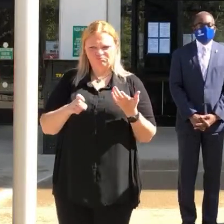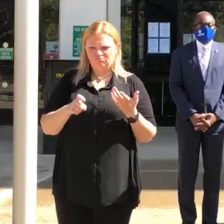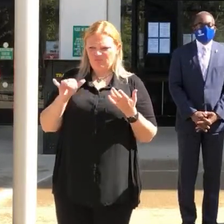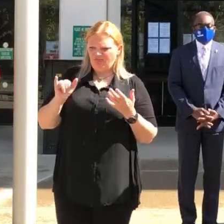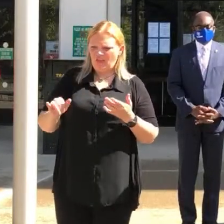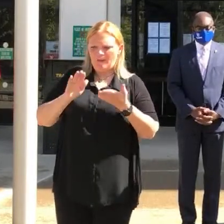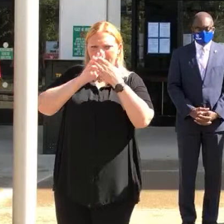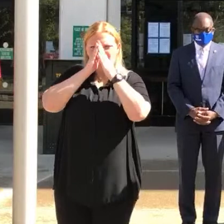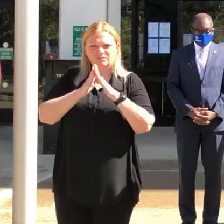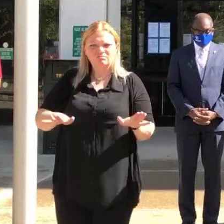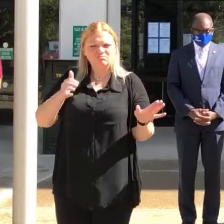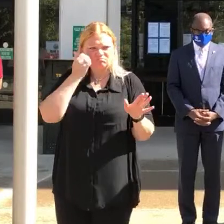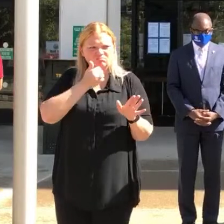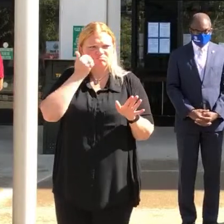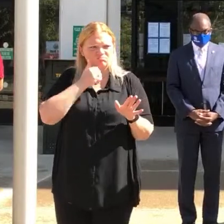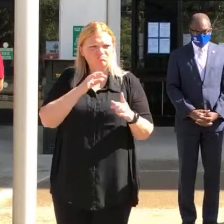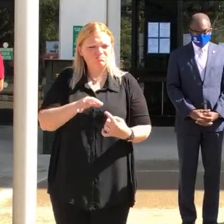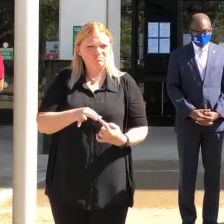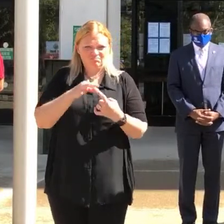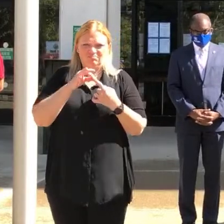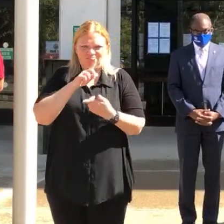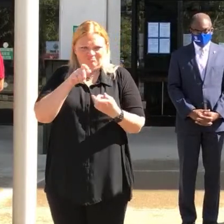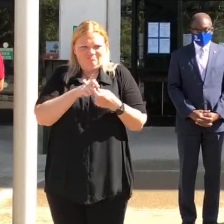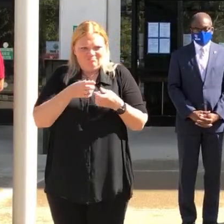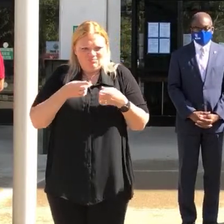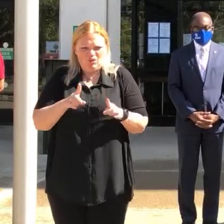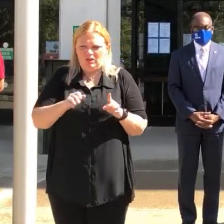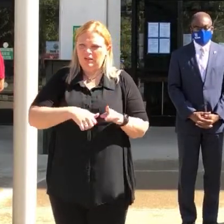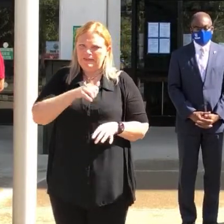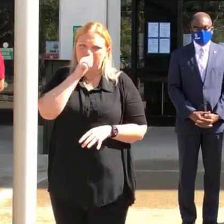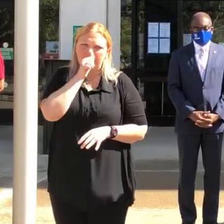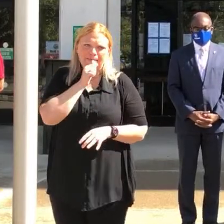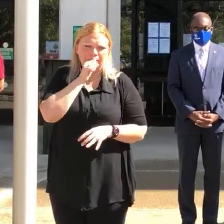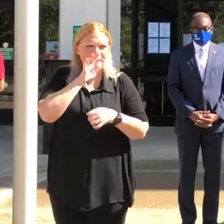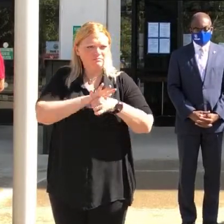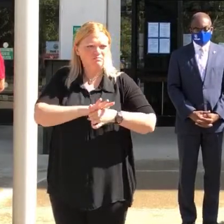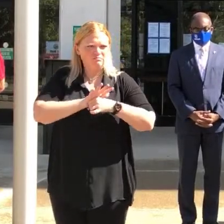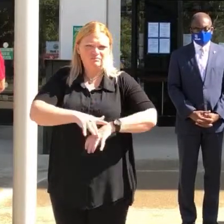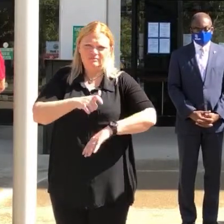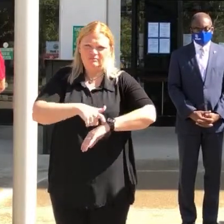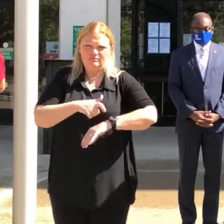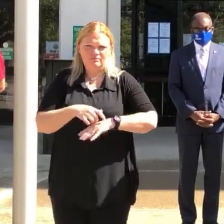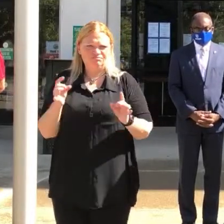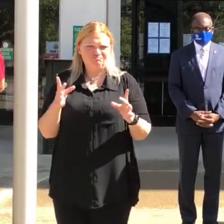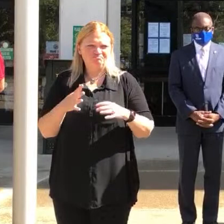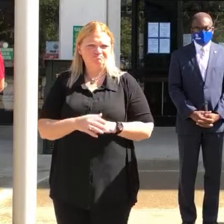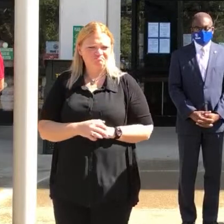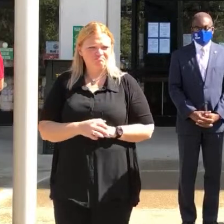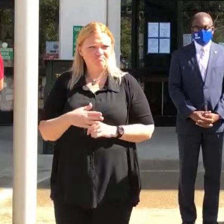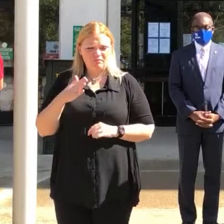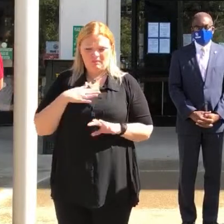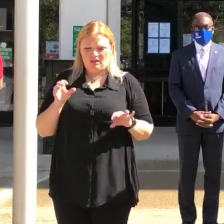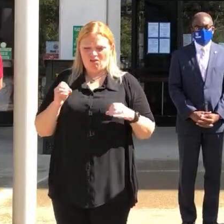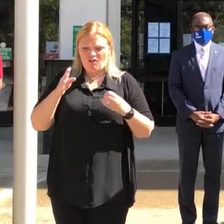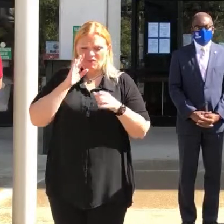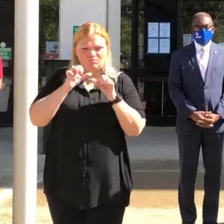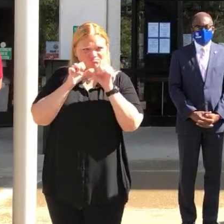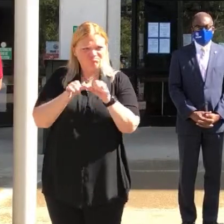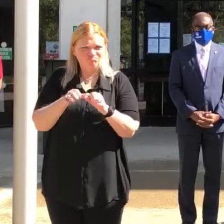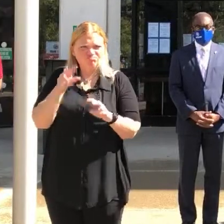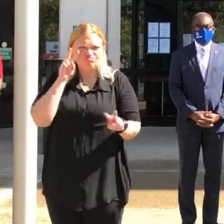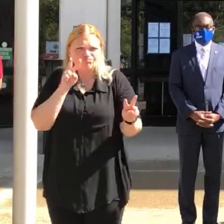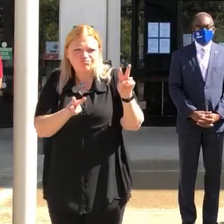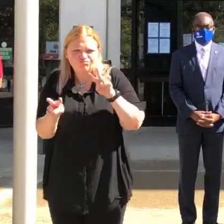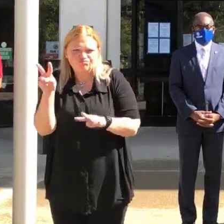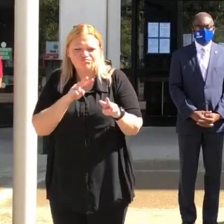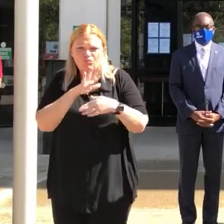in their day, especially during these unbearable stressful times. My office will continue to